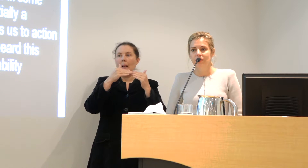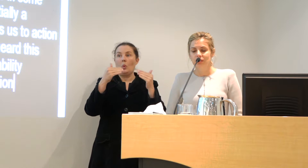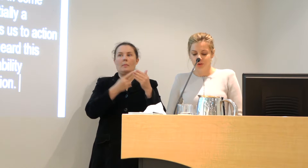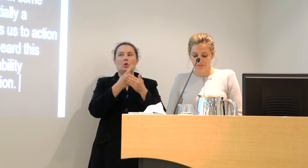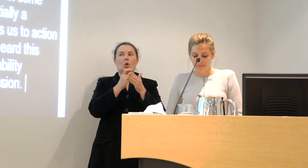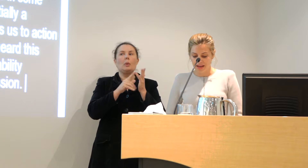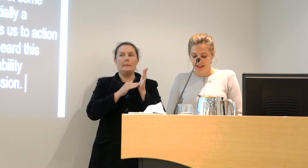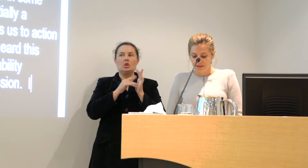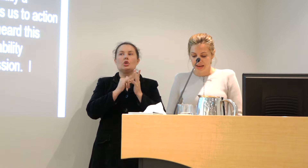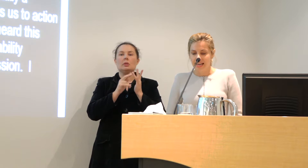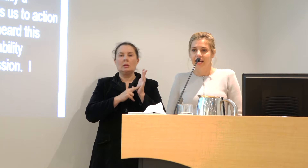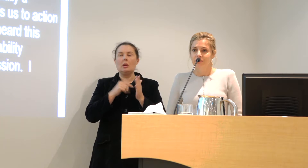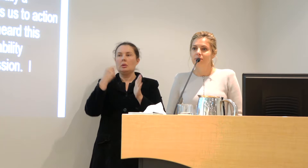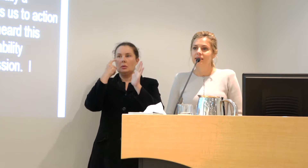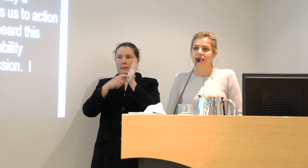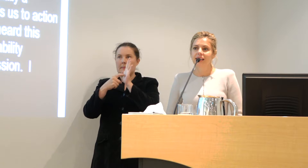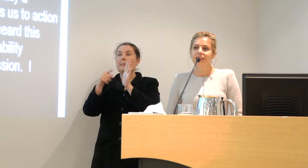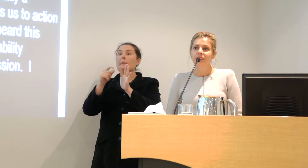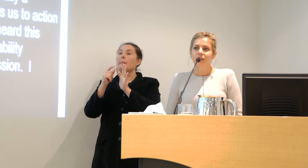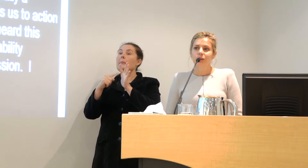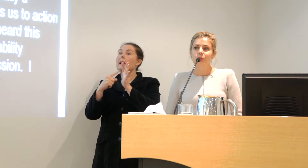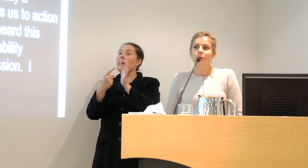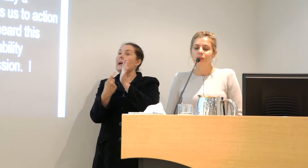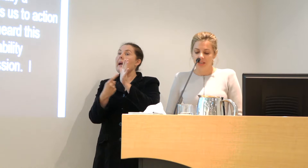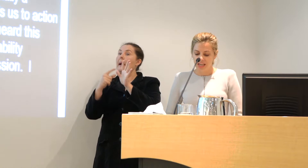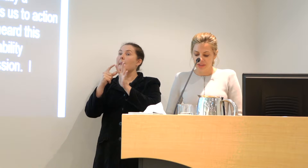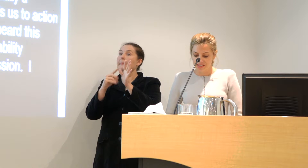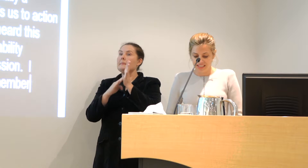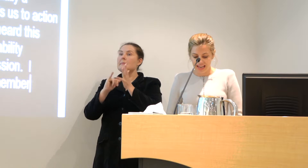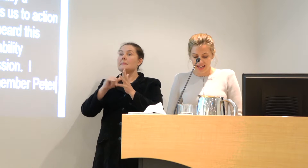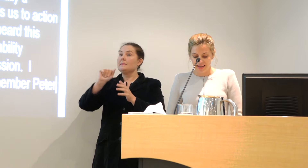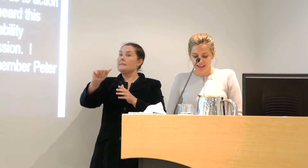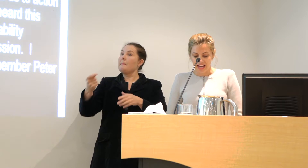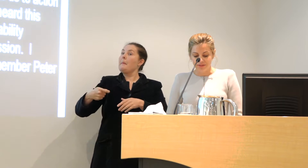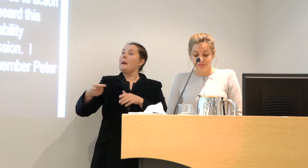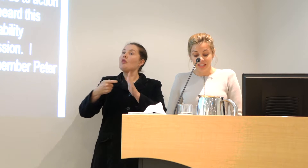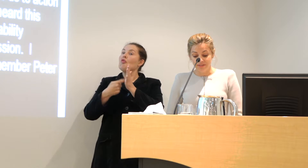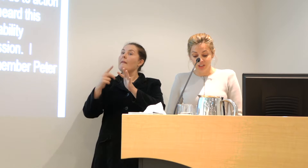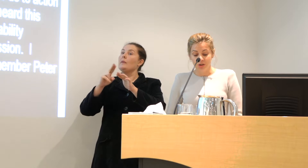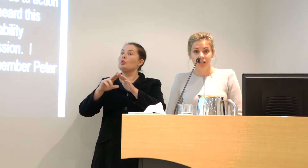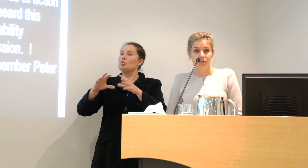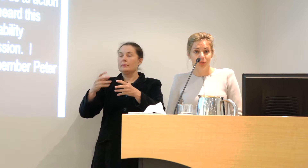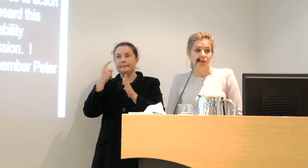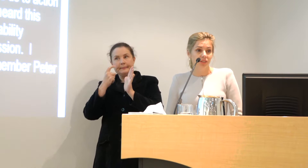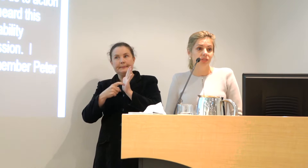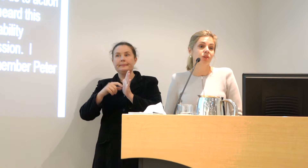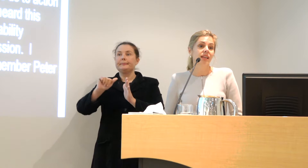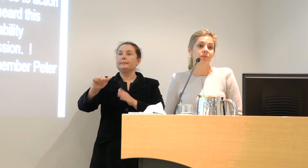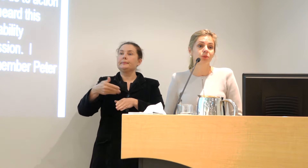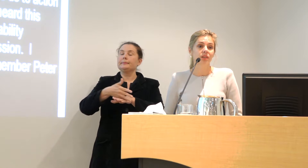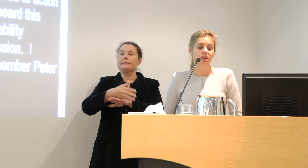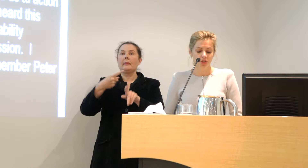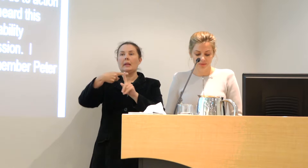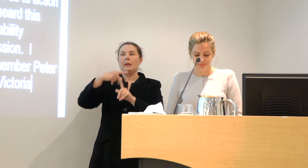Disability Reference Group member Peter Adams in particular, who's also here with us today, and from Deaf Victoria's report on this